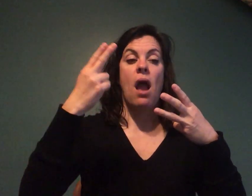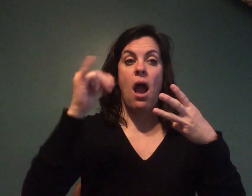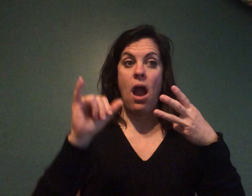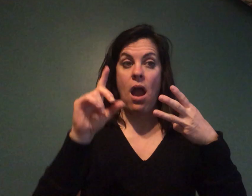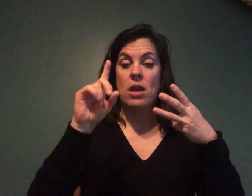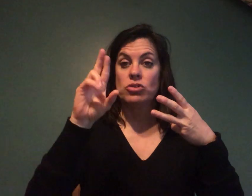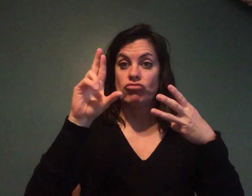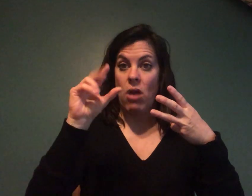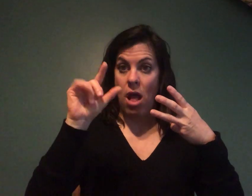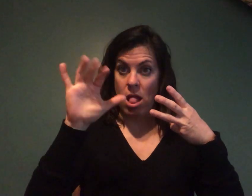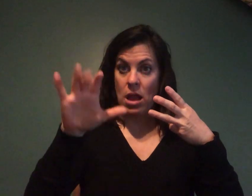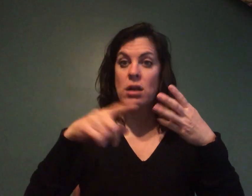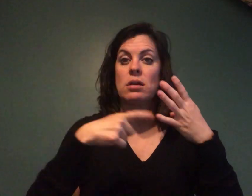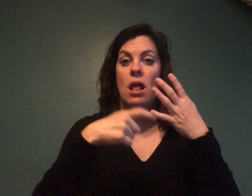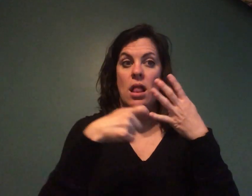Good, Megan. Steam.